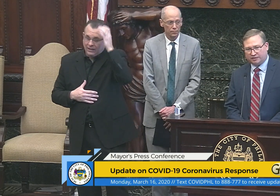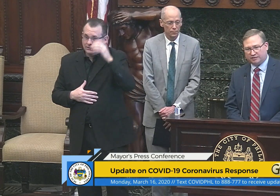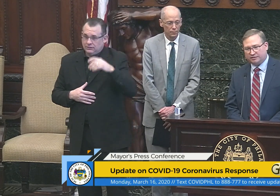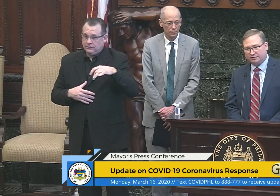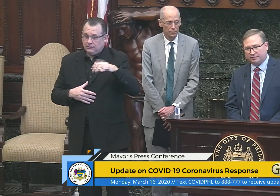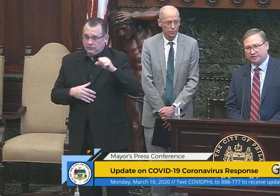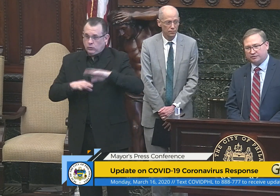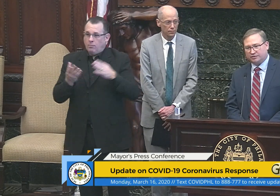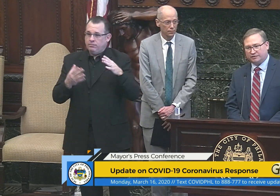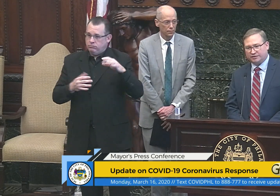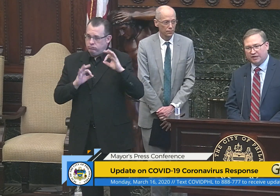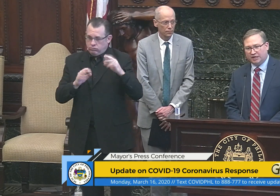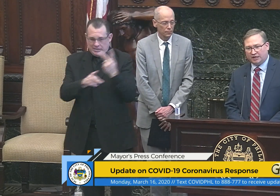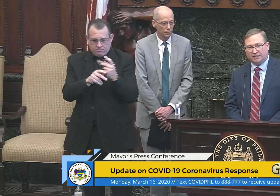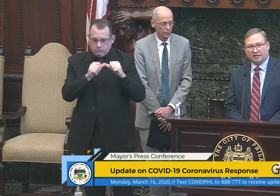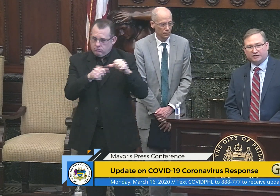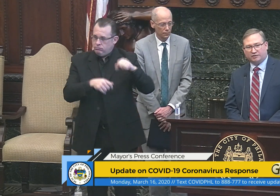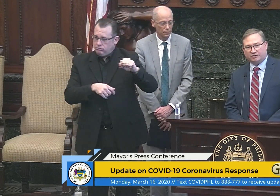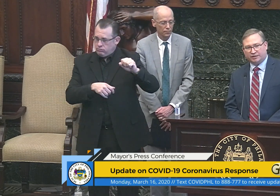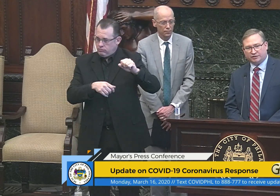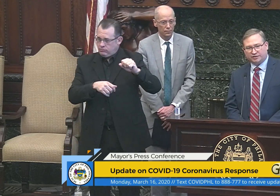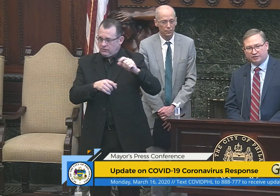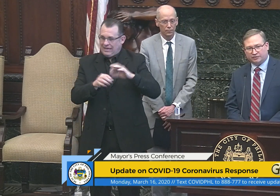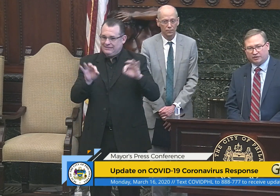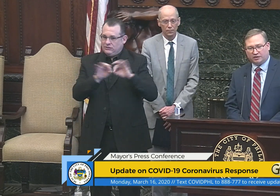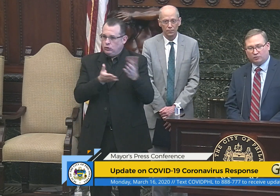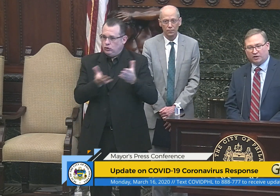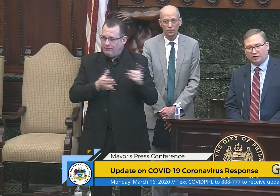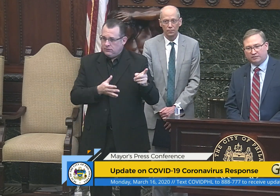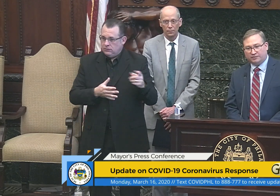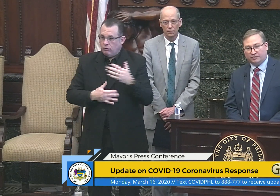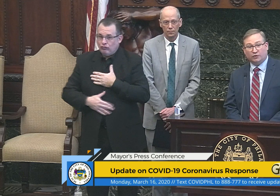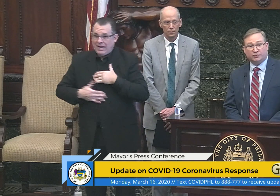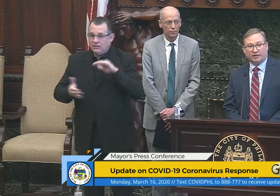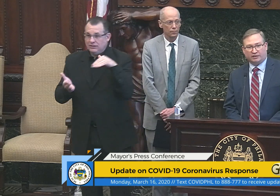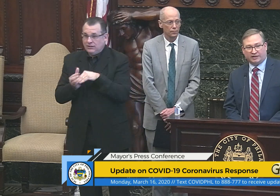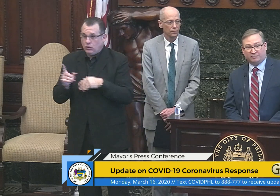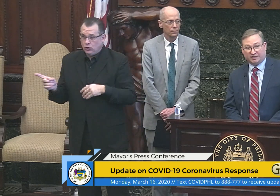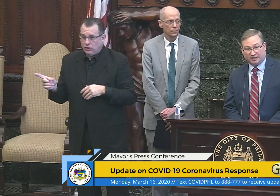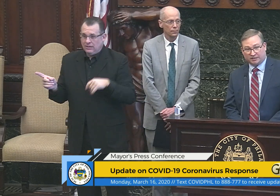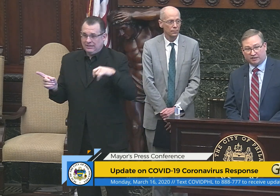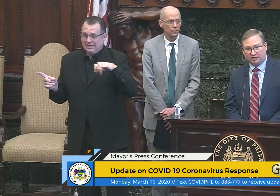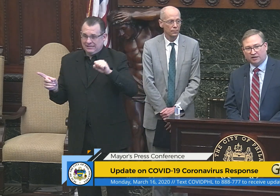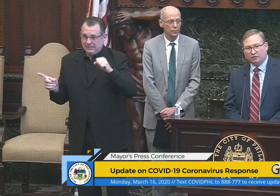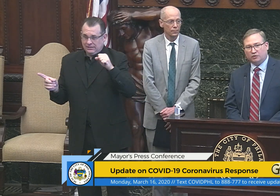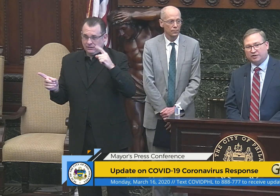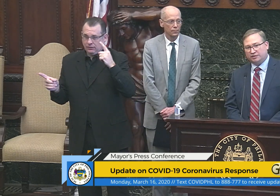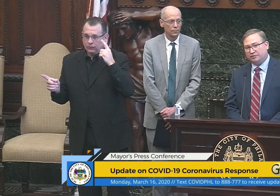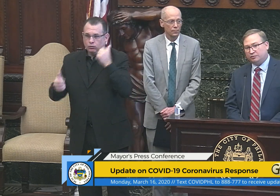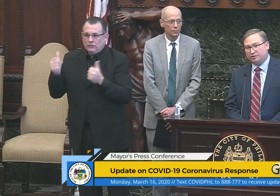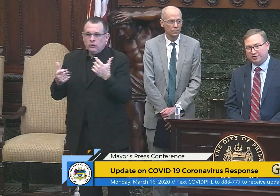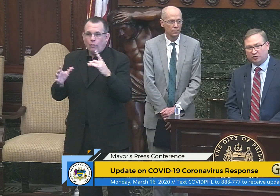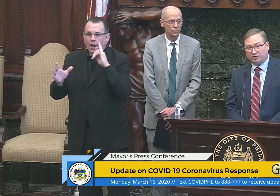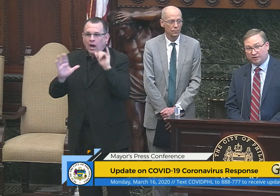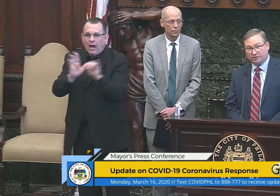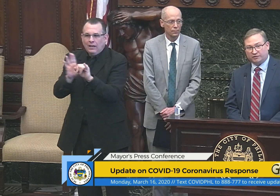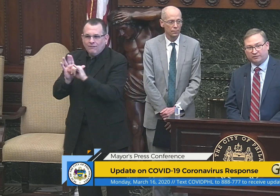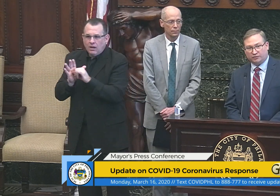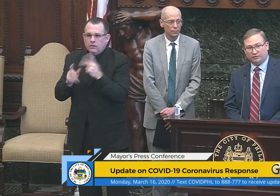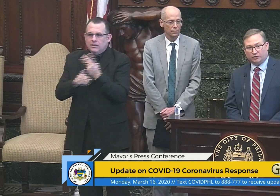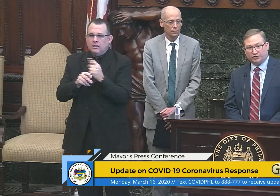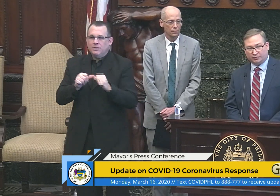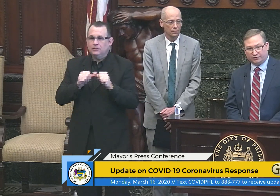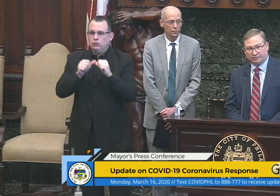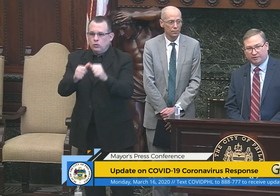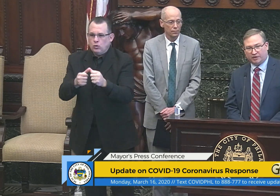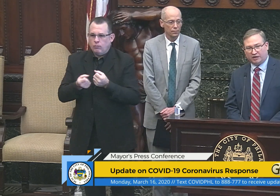is considered an essential service. And yes, our recreation centers, those that have been designated, will continue to be open not just for